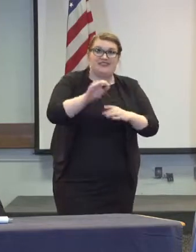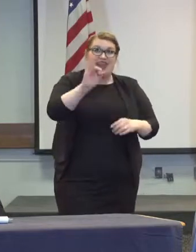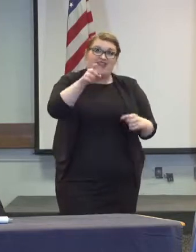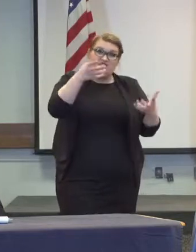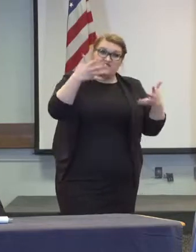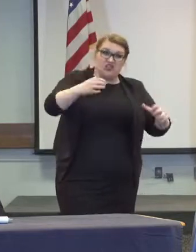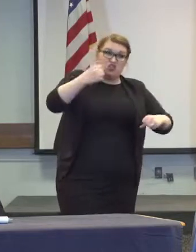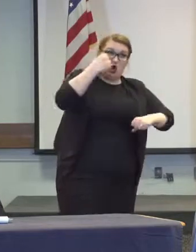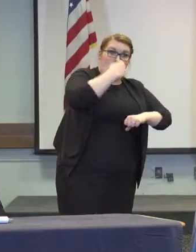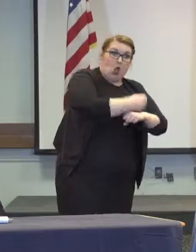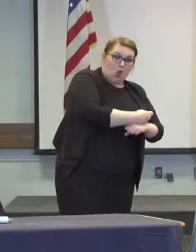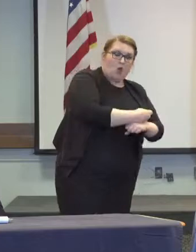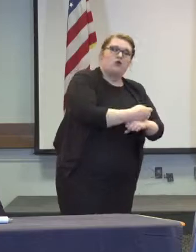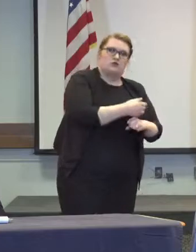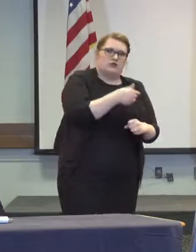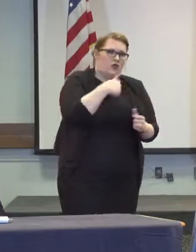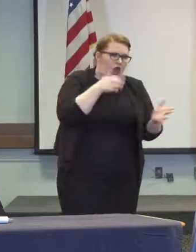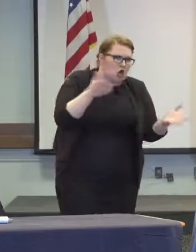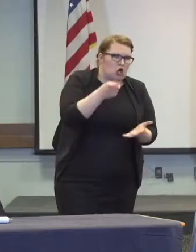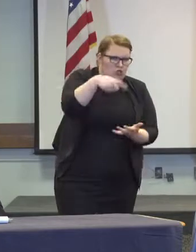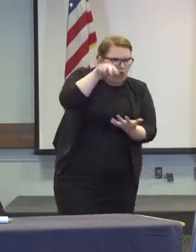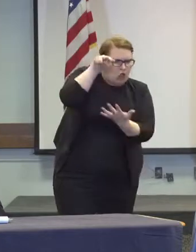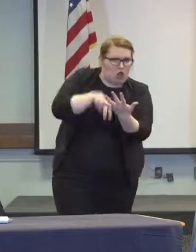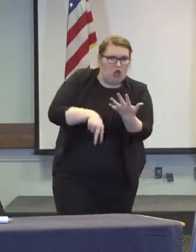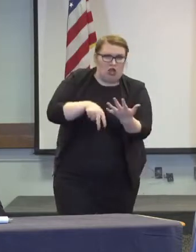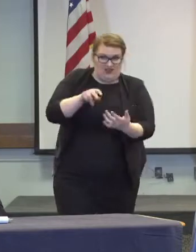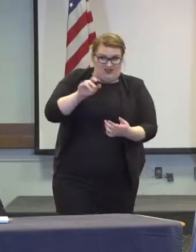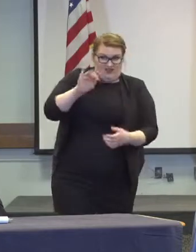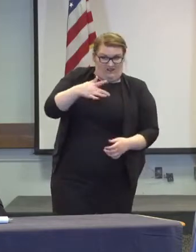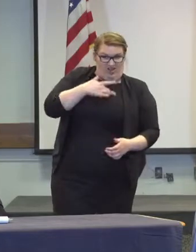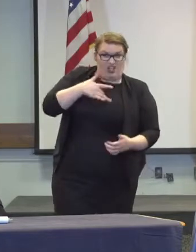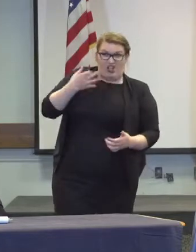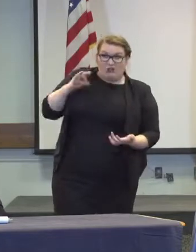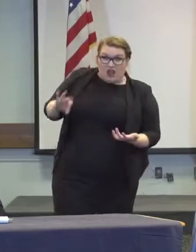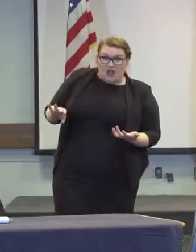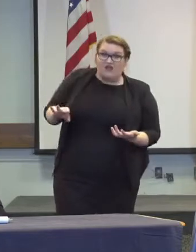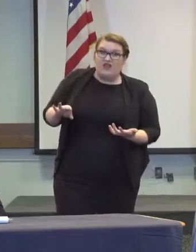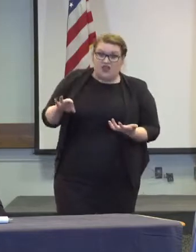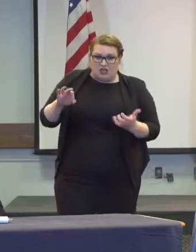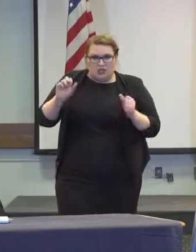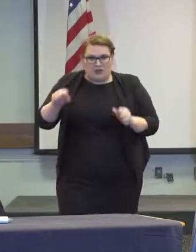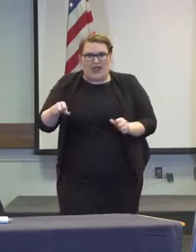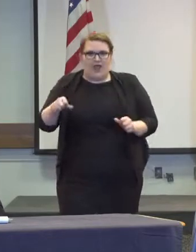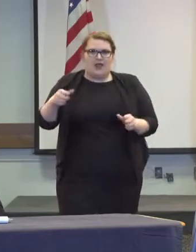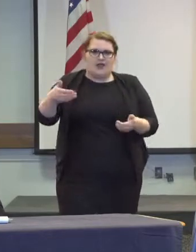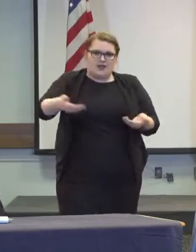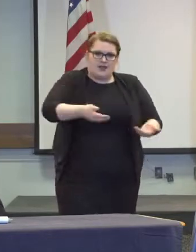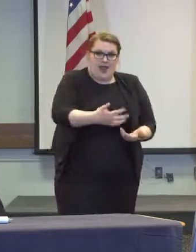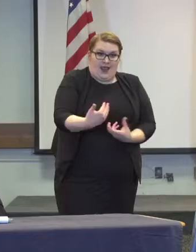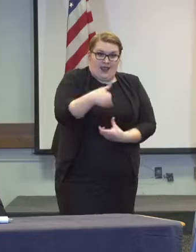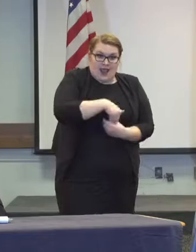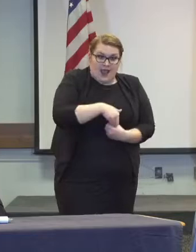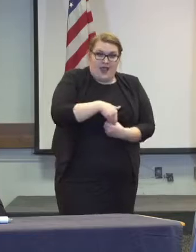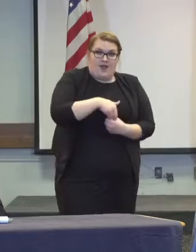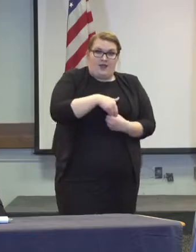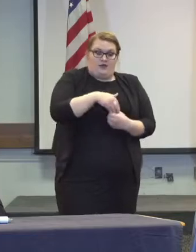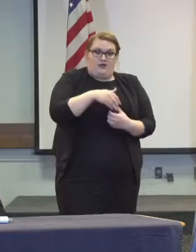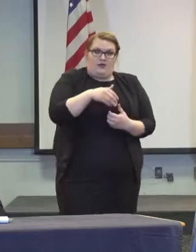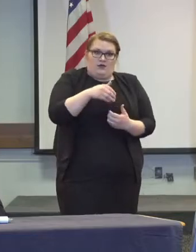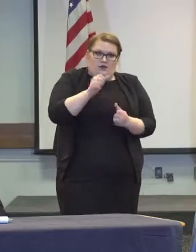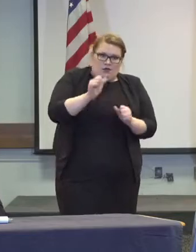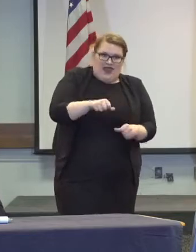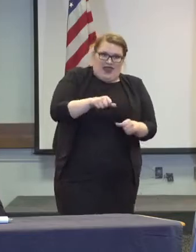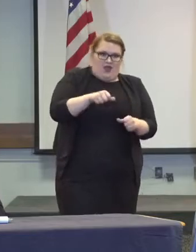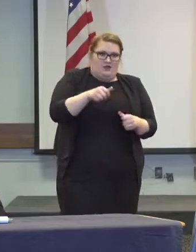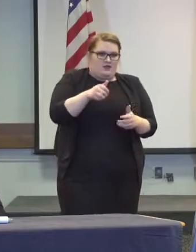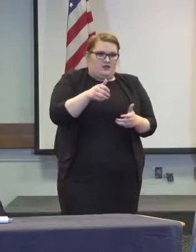encourage you to look at this and see whether you can see the benefit of bringing people back on payroll and being